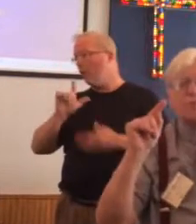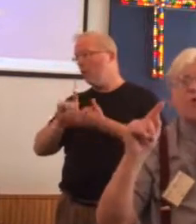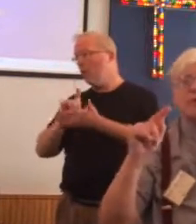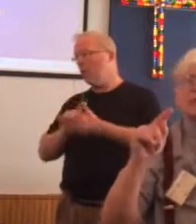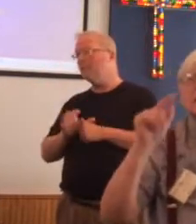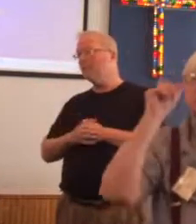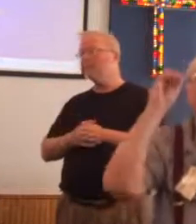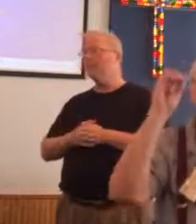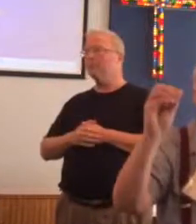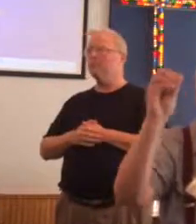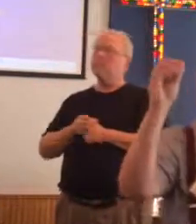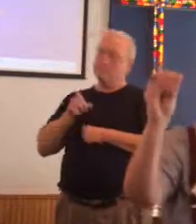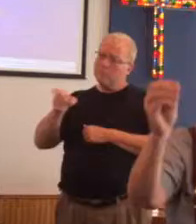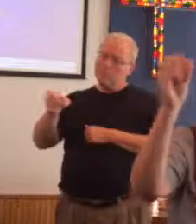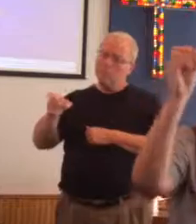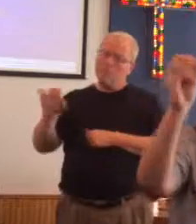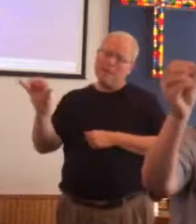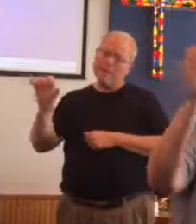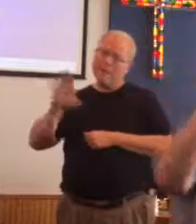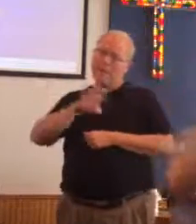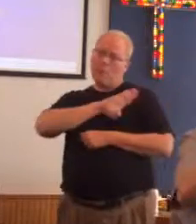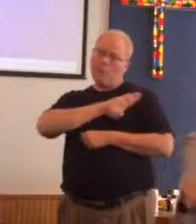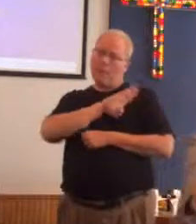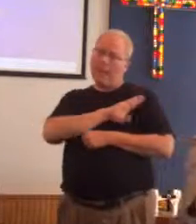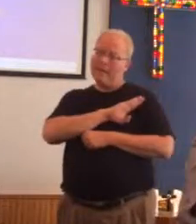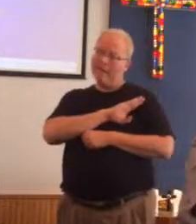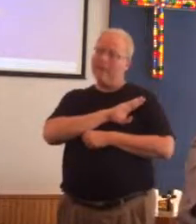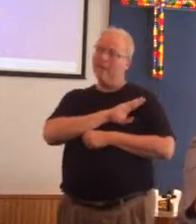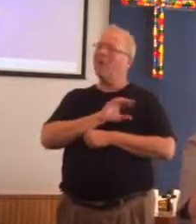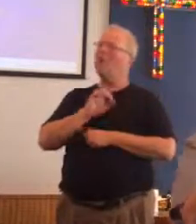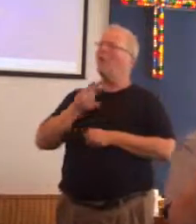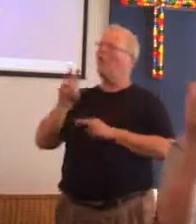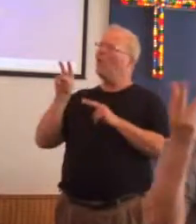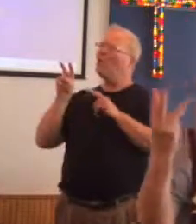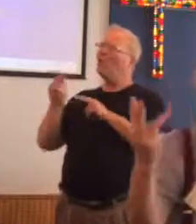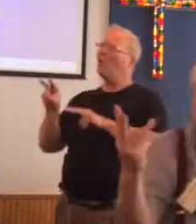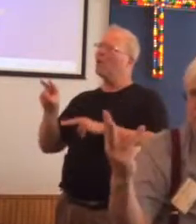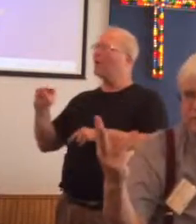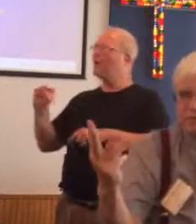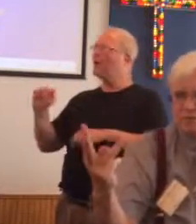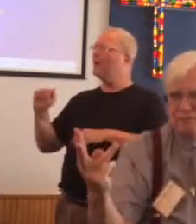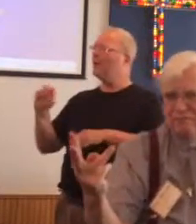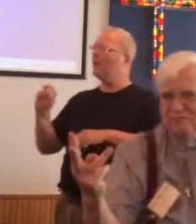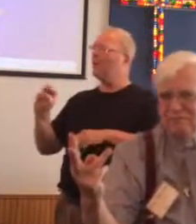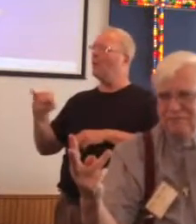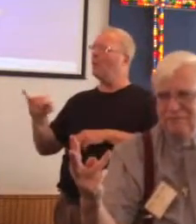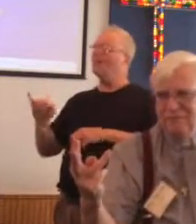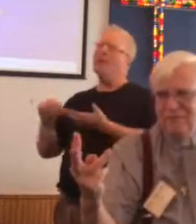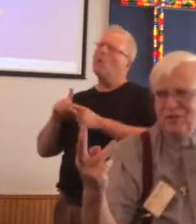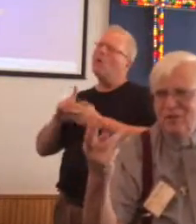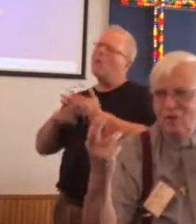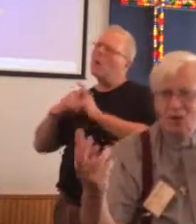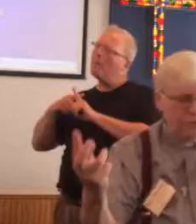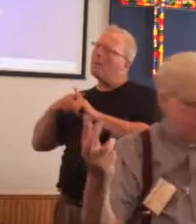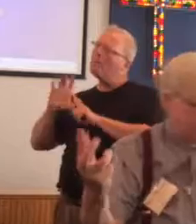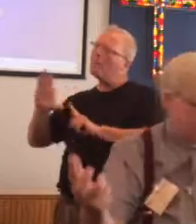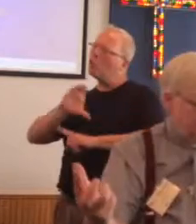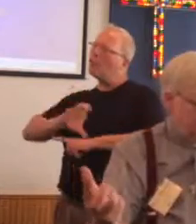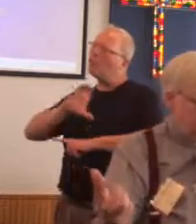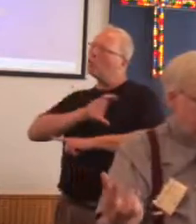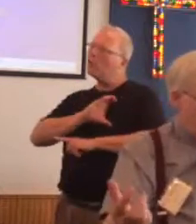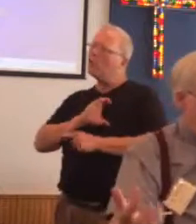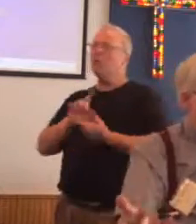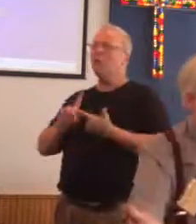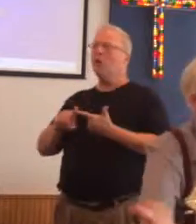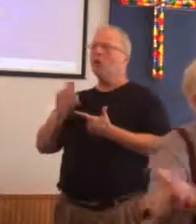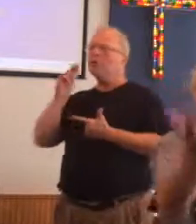Or more importantly, can you take the best attributes of all three of them? All three of